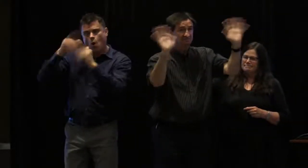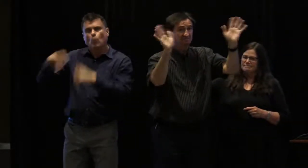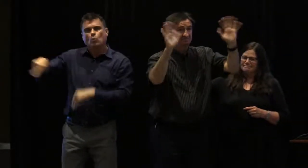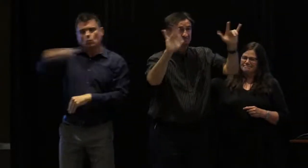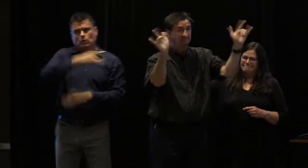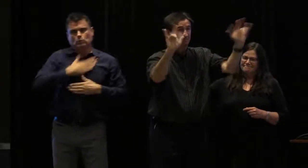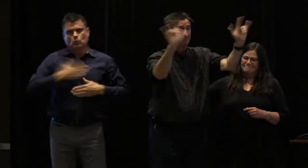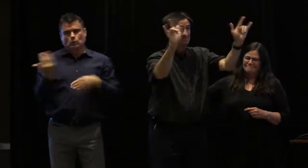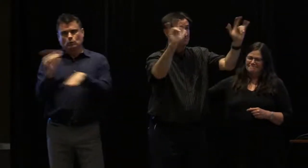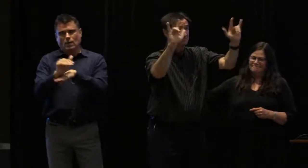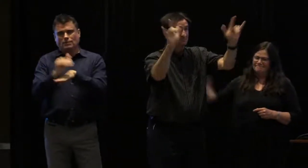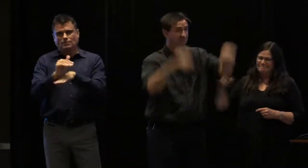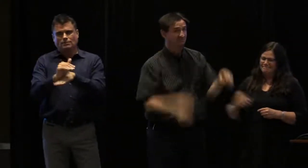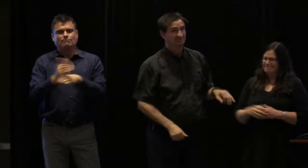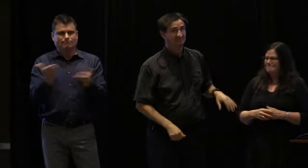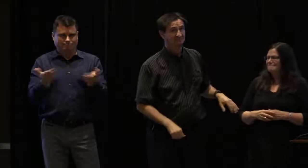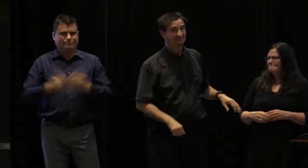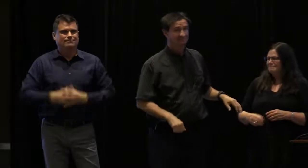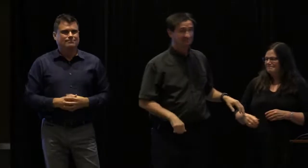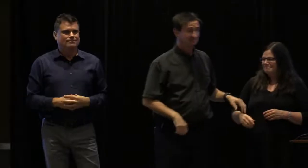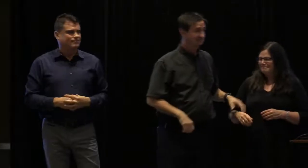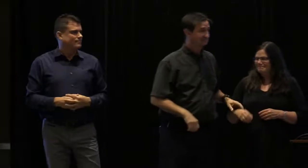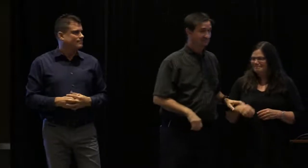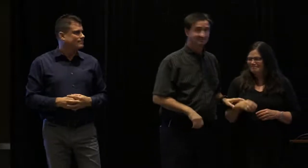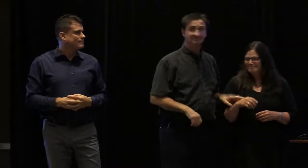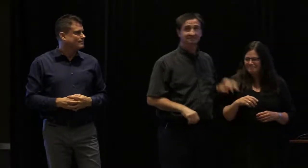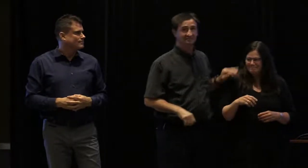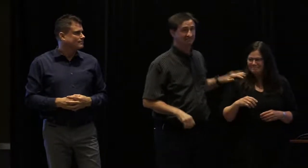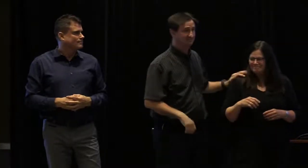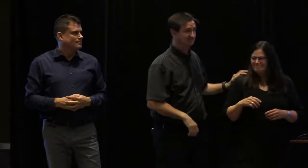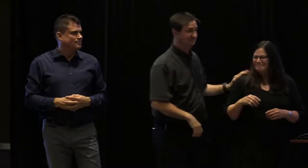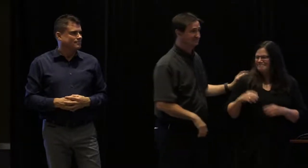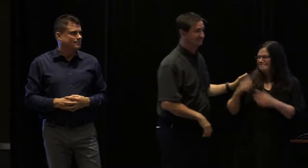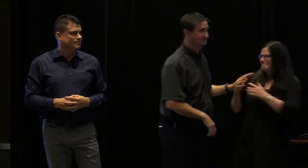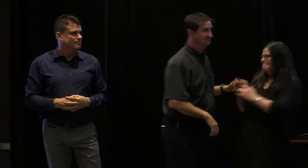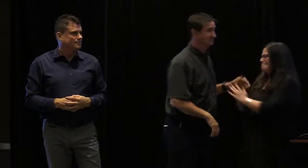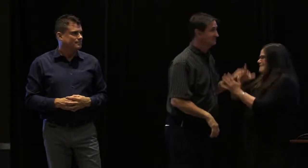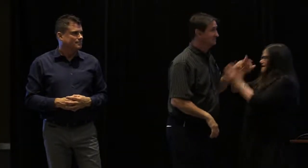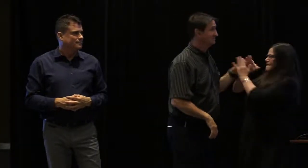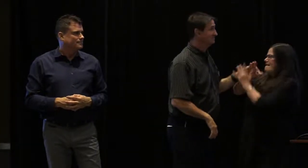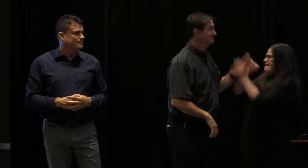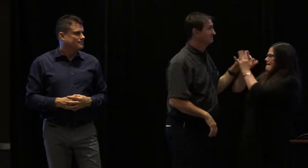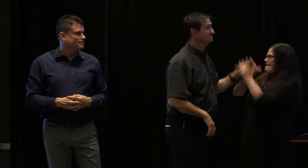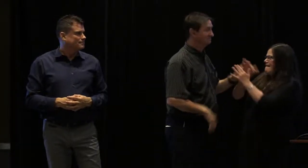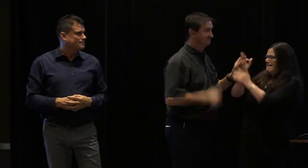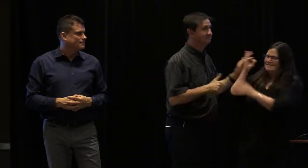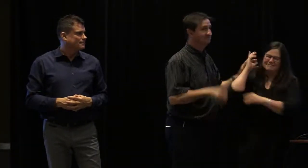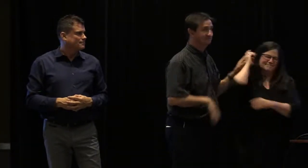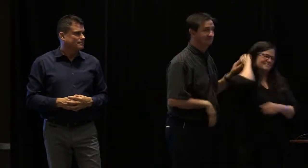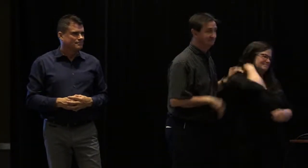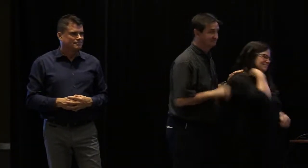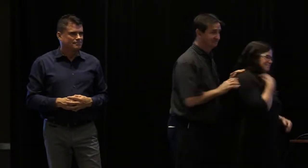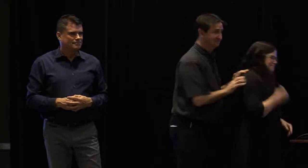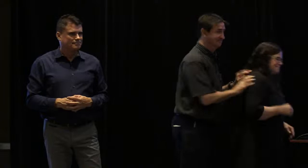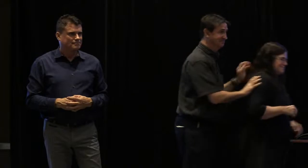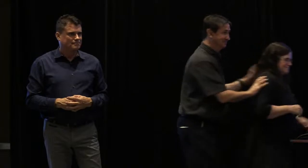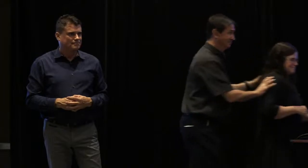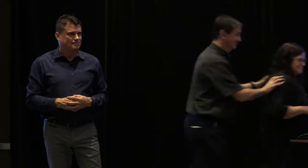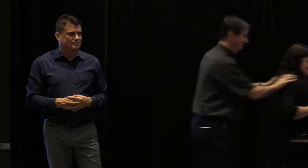action, and thank the community here for their action and their advocacy. Thank you so much.